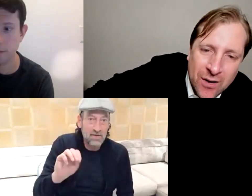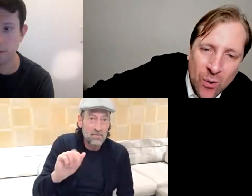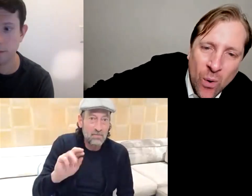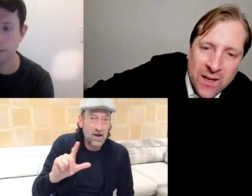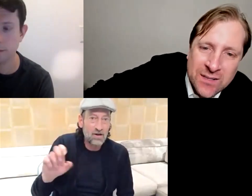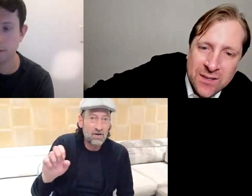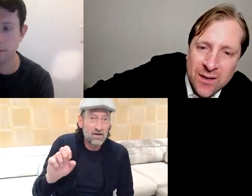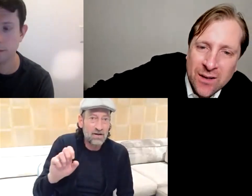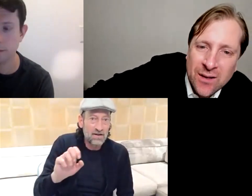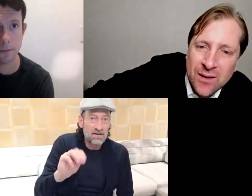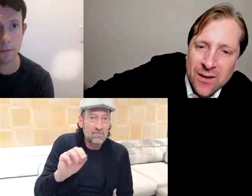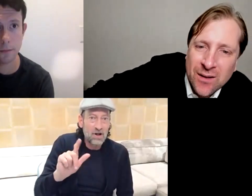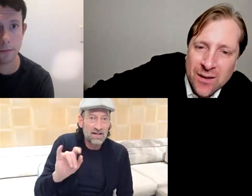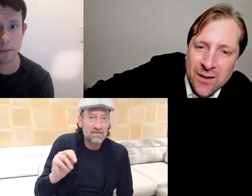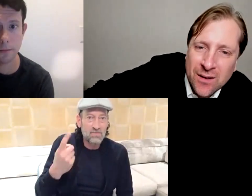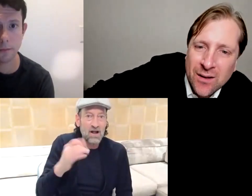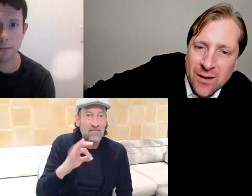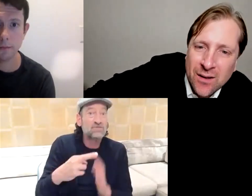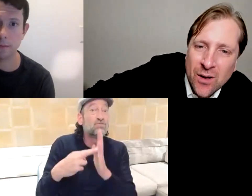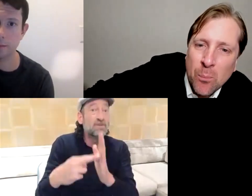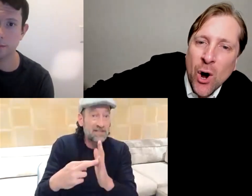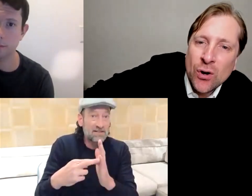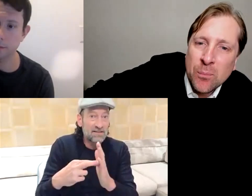alive was